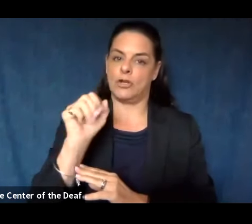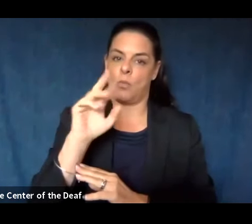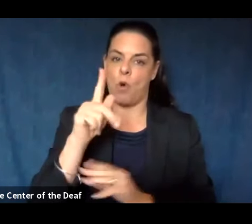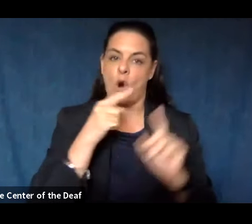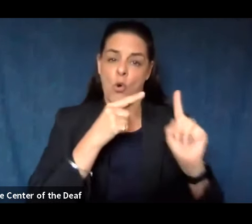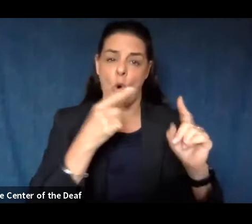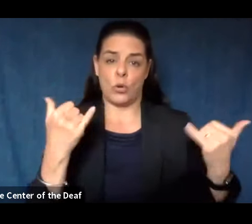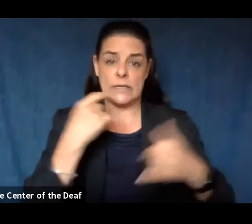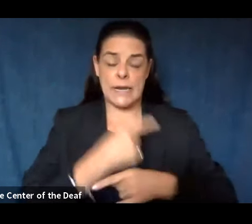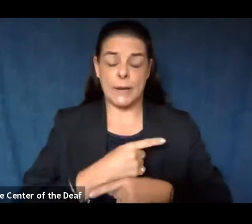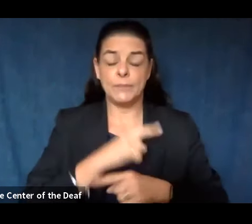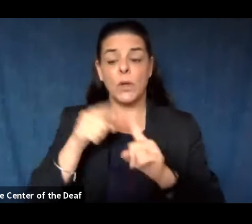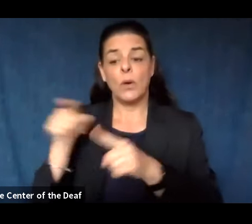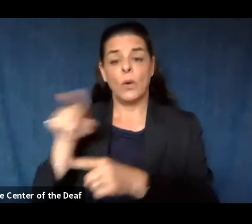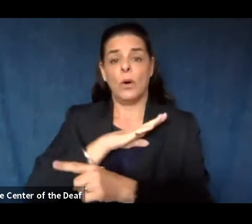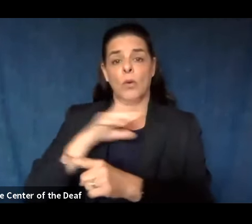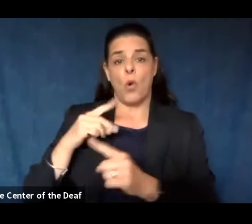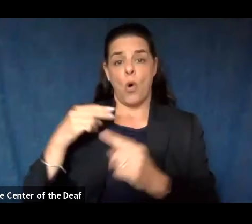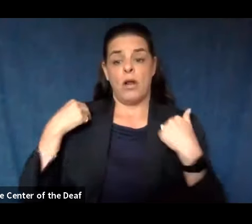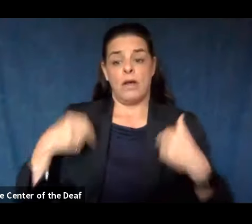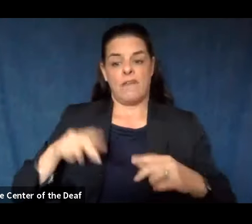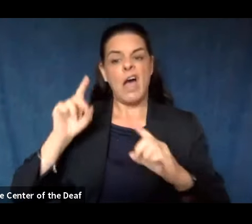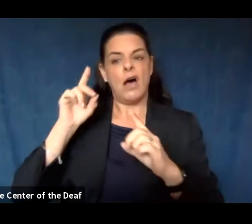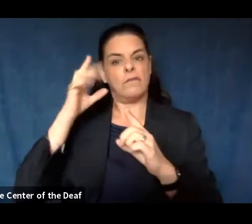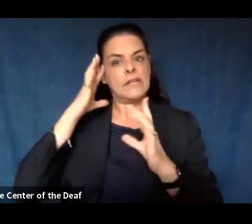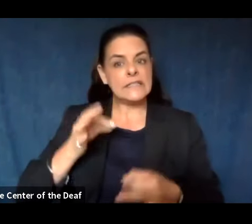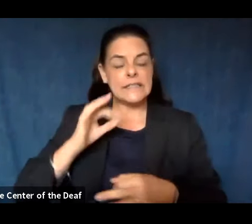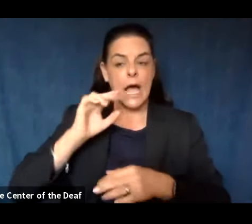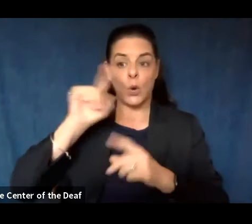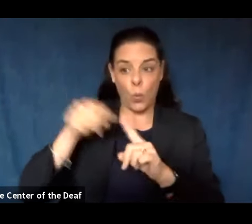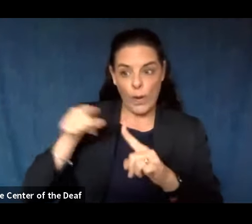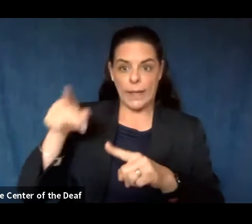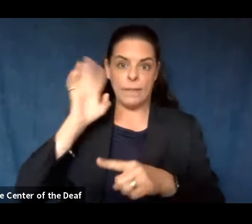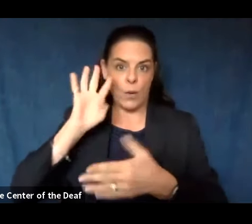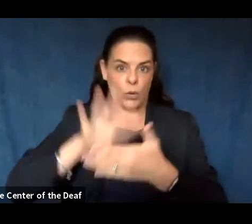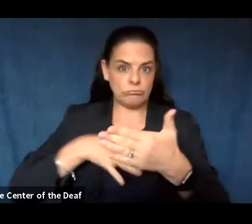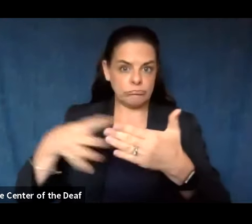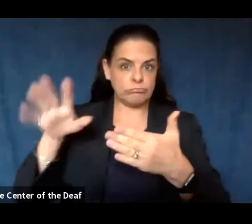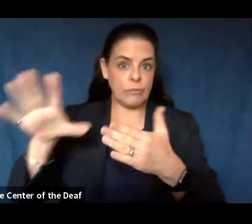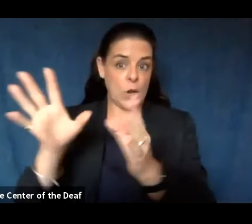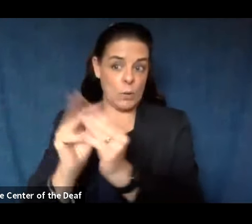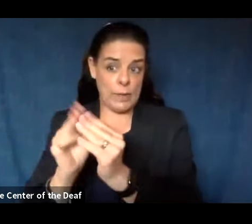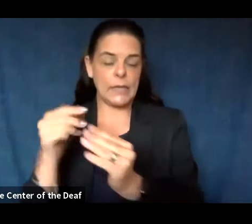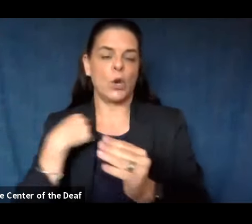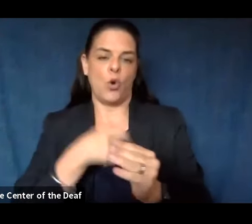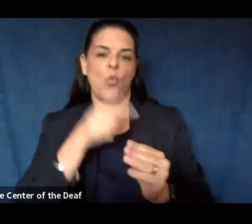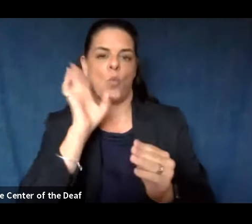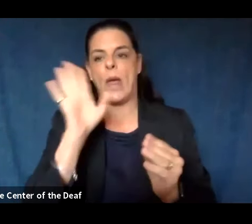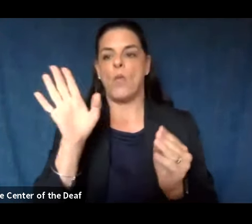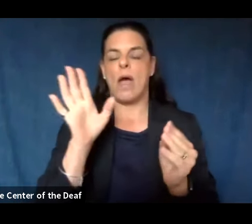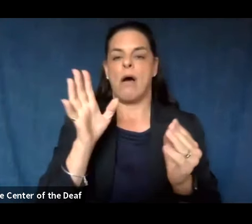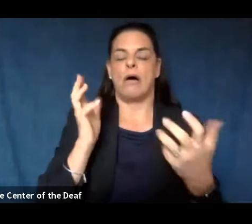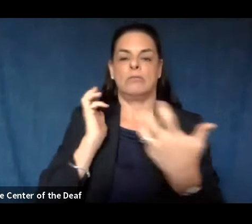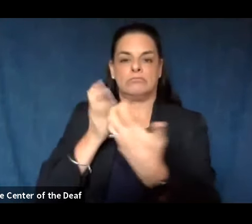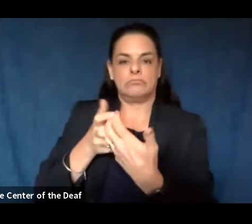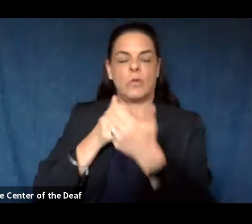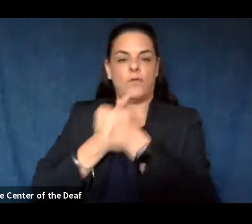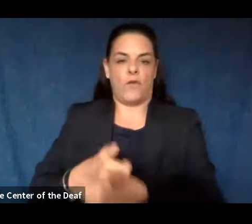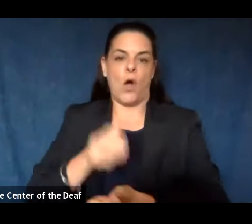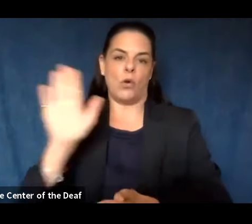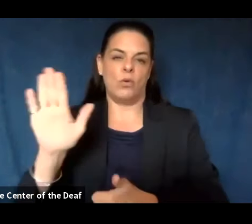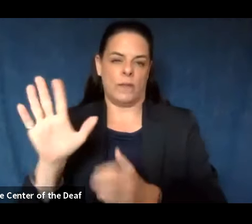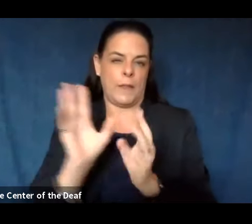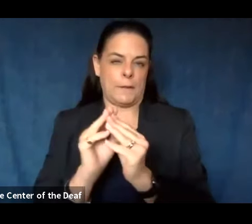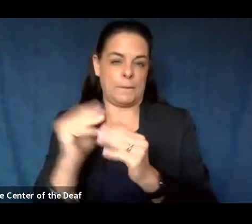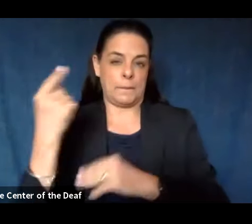align our weekly benchmark updates with the day they designate. First, we will begin with the